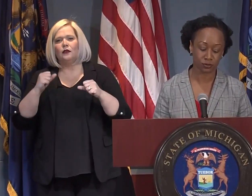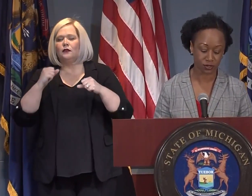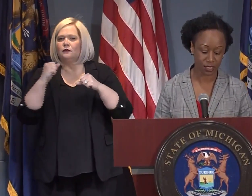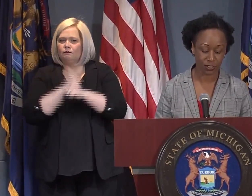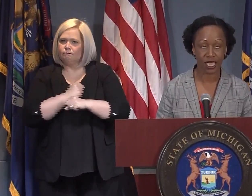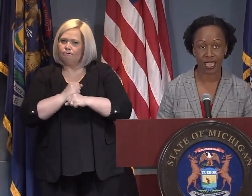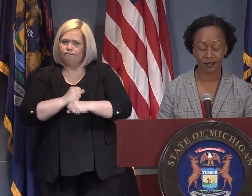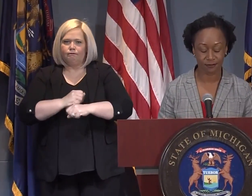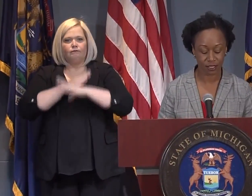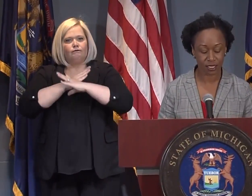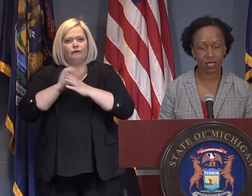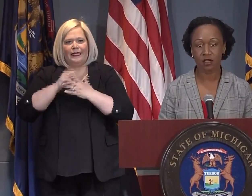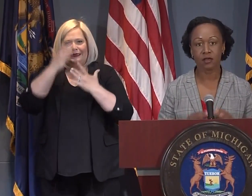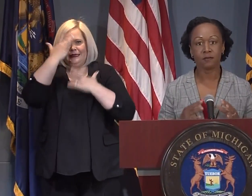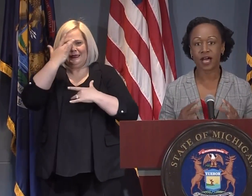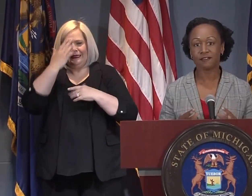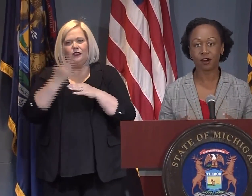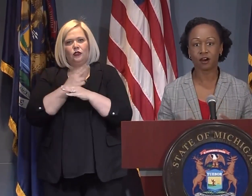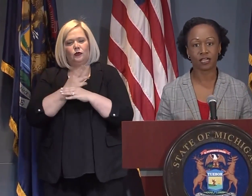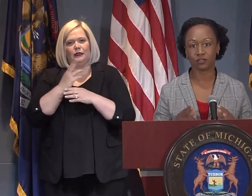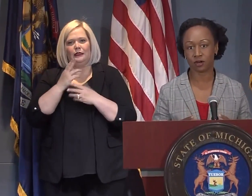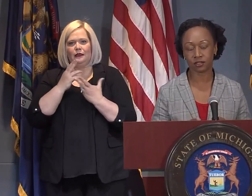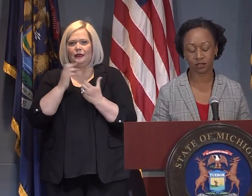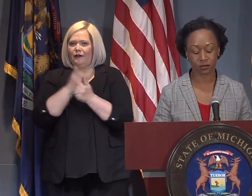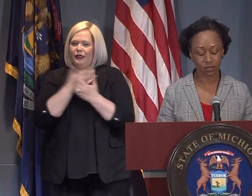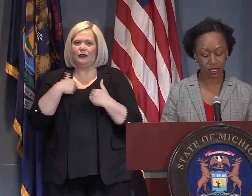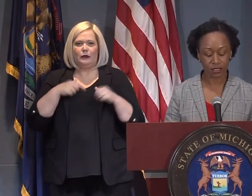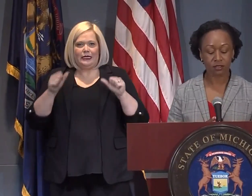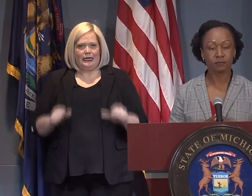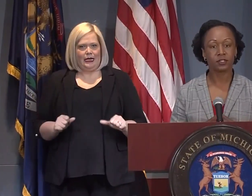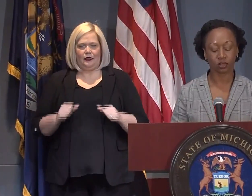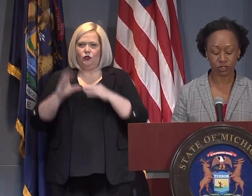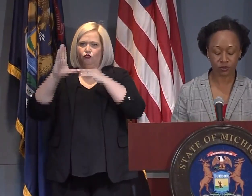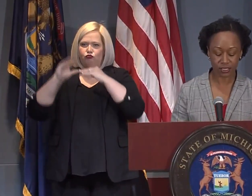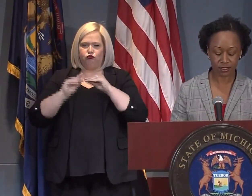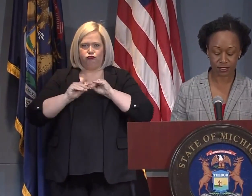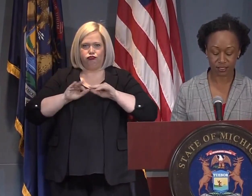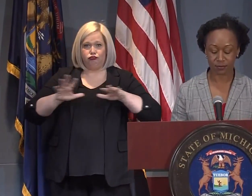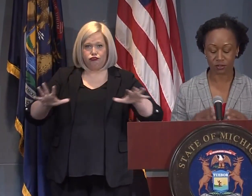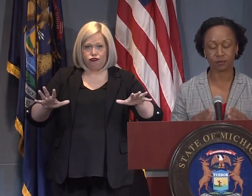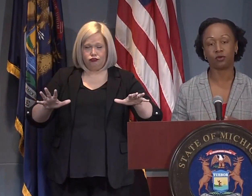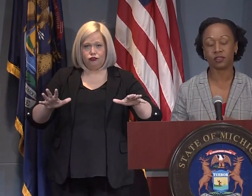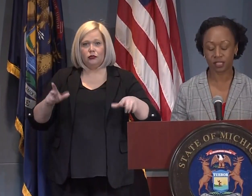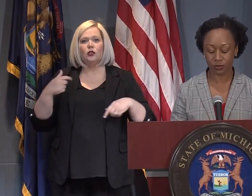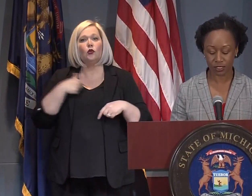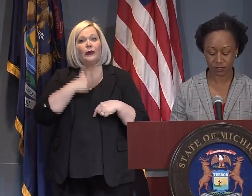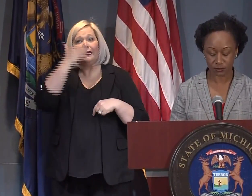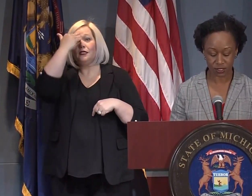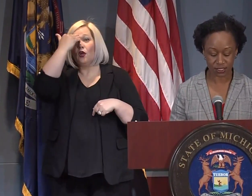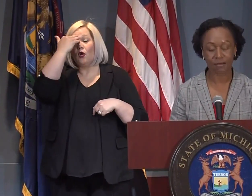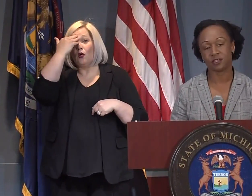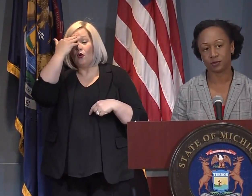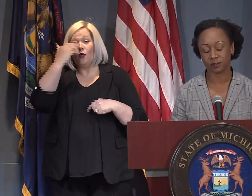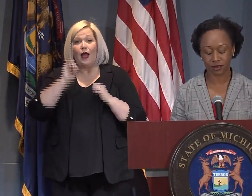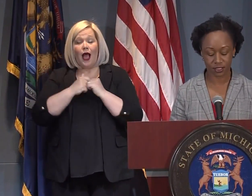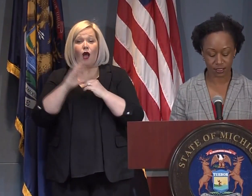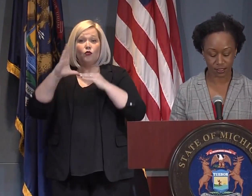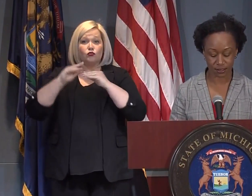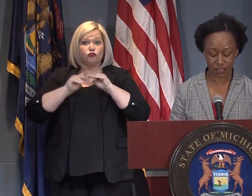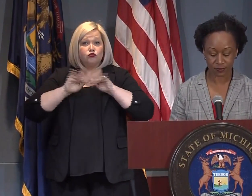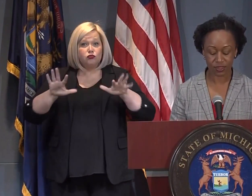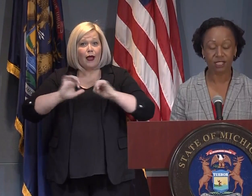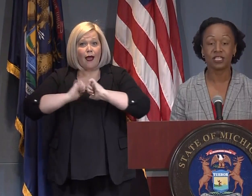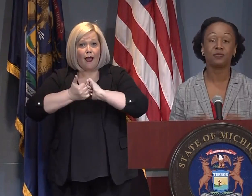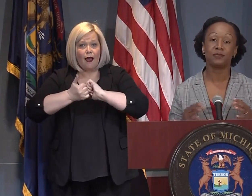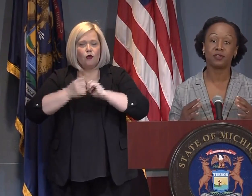health tools that we have. By far, as you all know, social distancing is the most important thing we can do to stop the spread of this